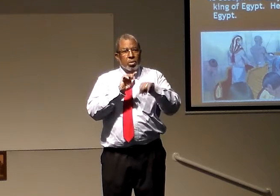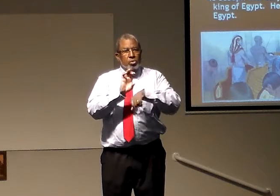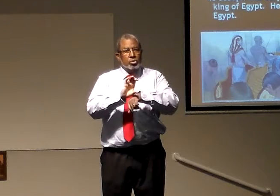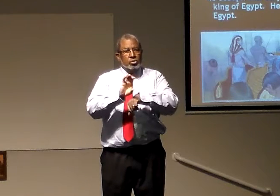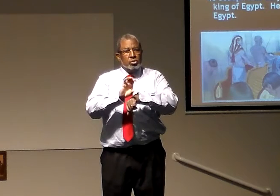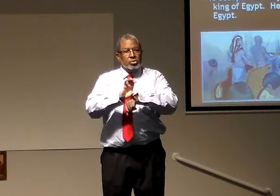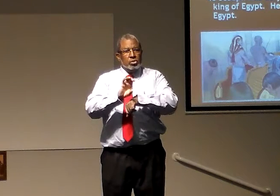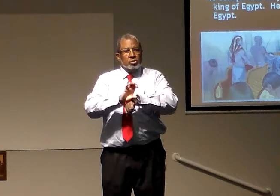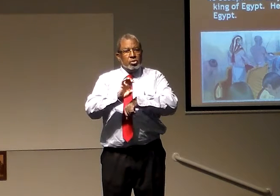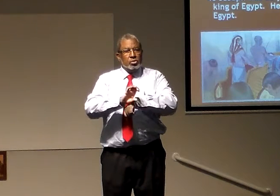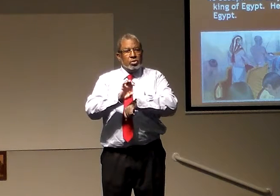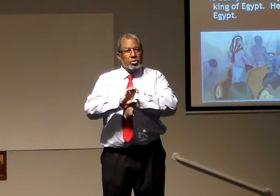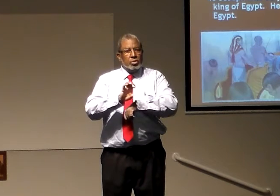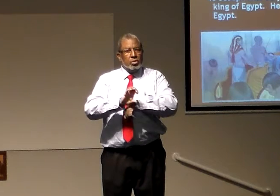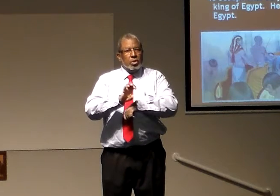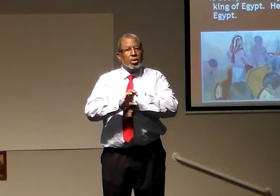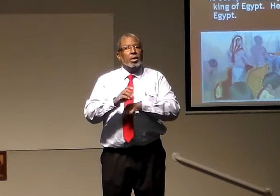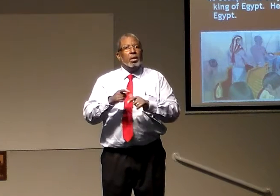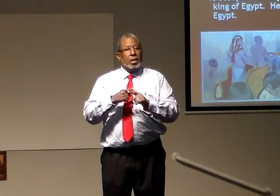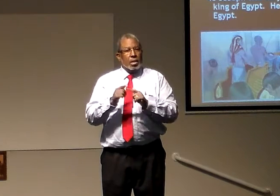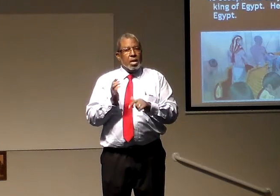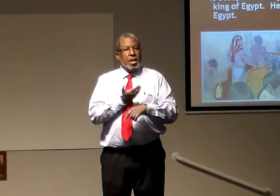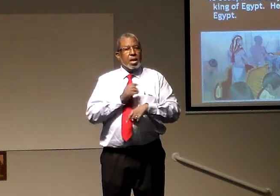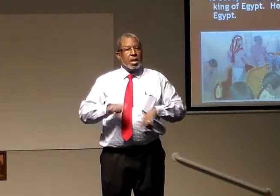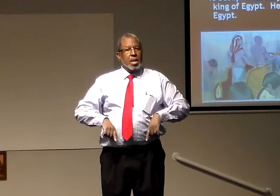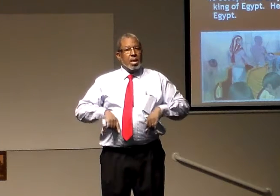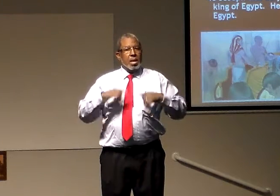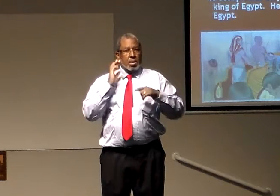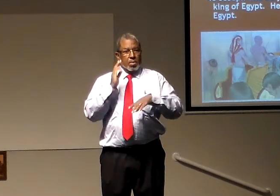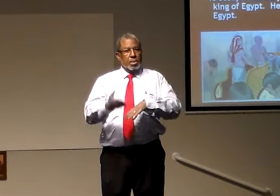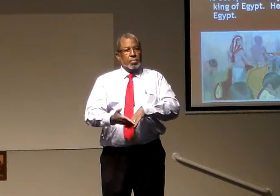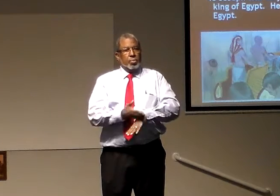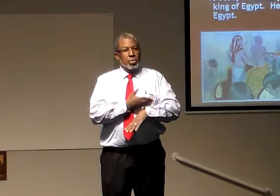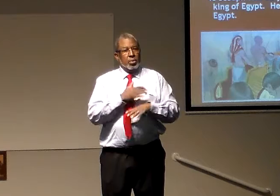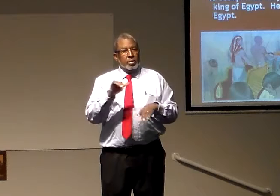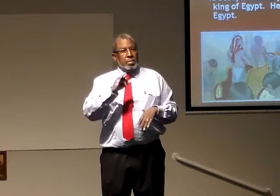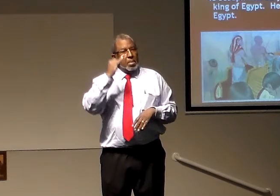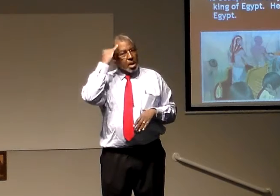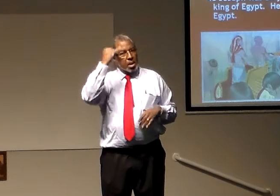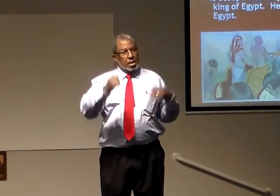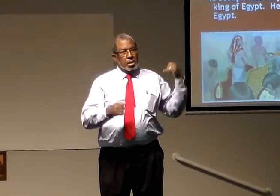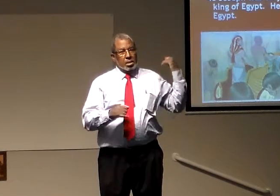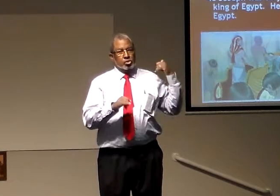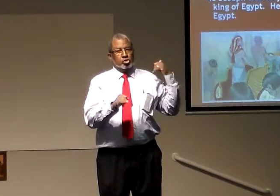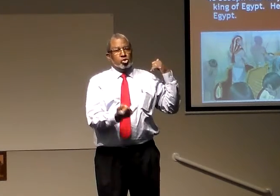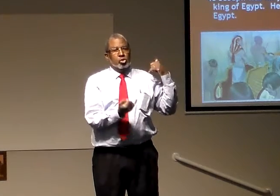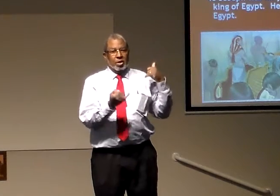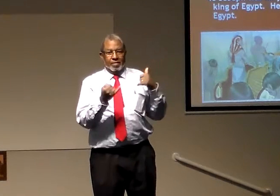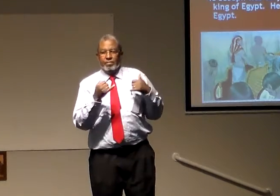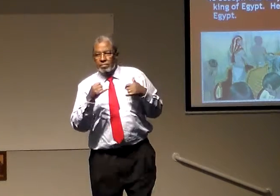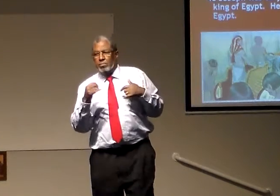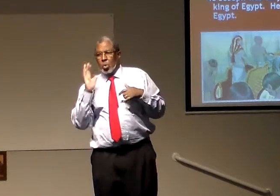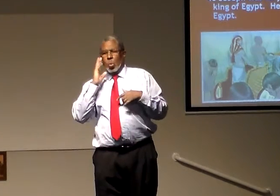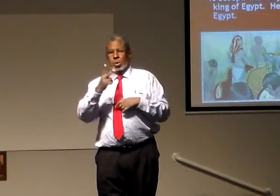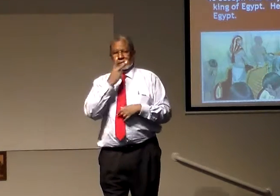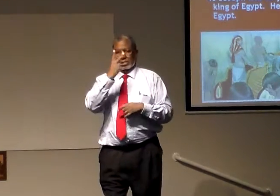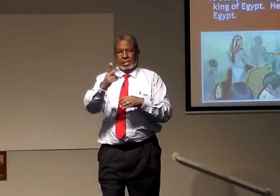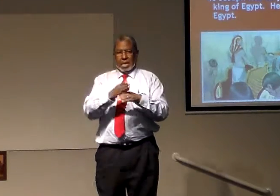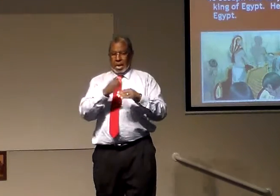to go to church regularly. And then our life will improve so much better. So you